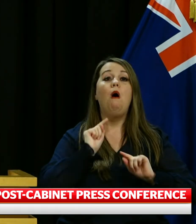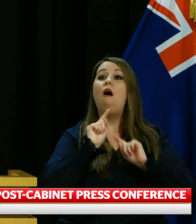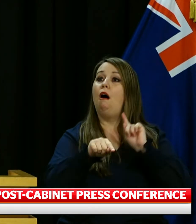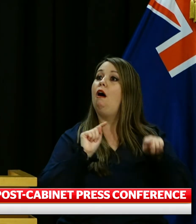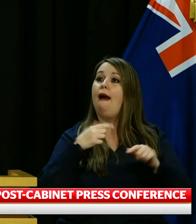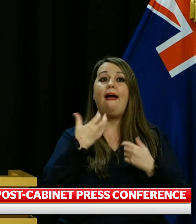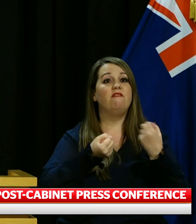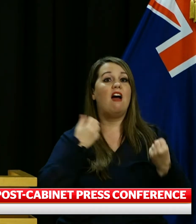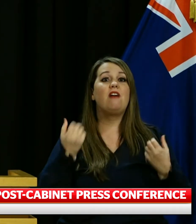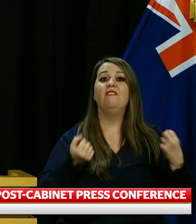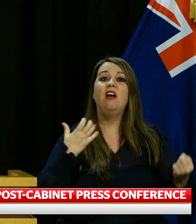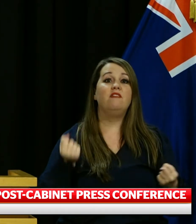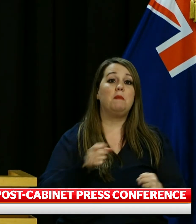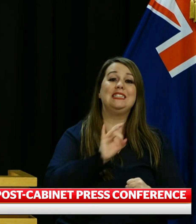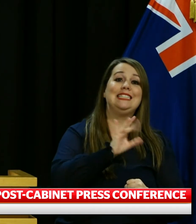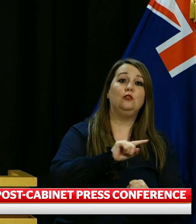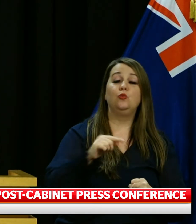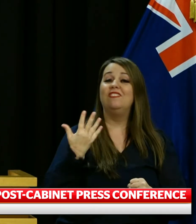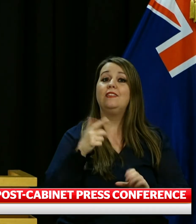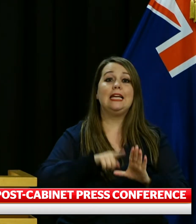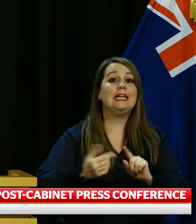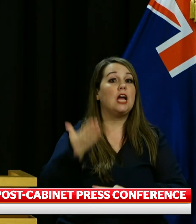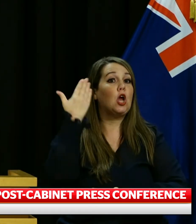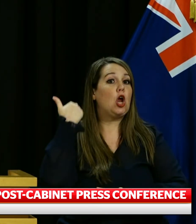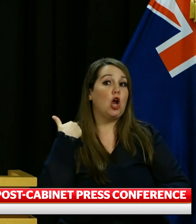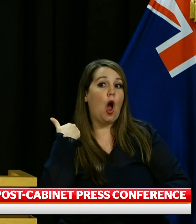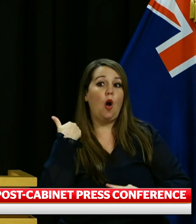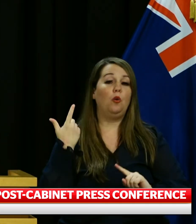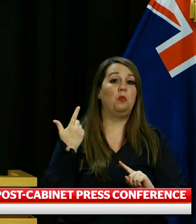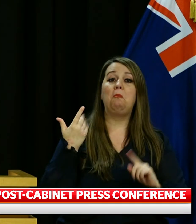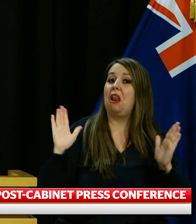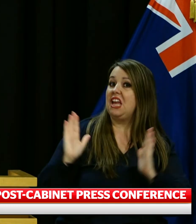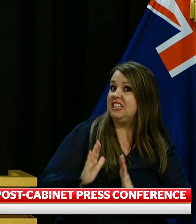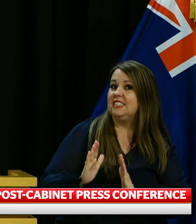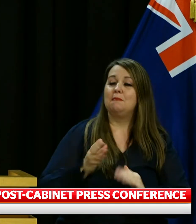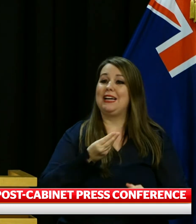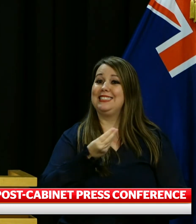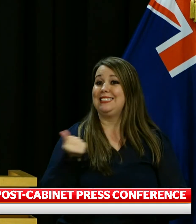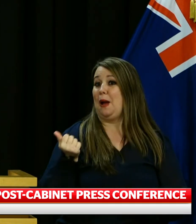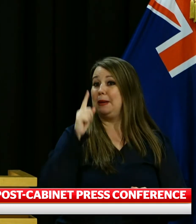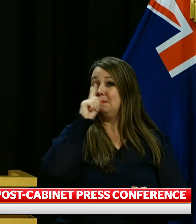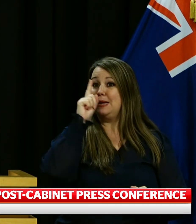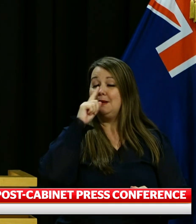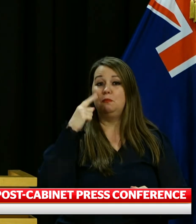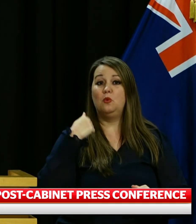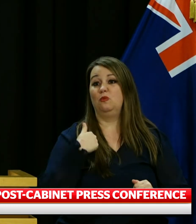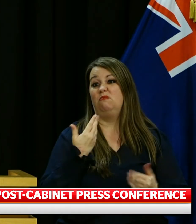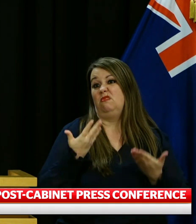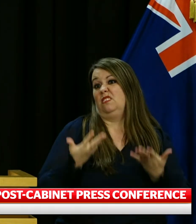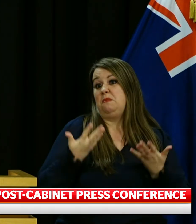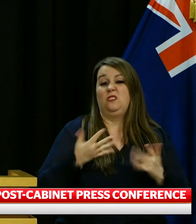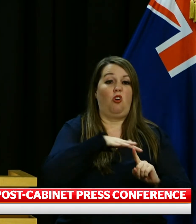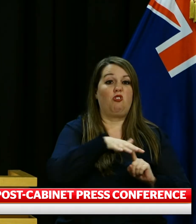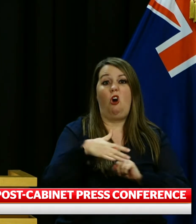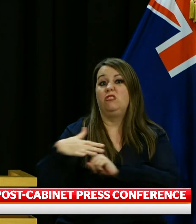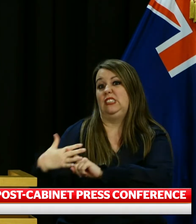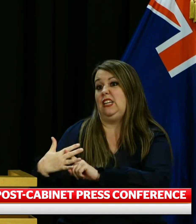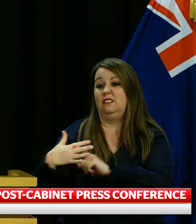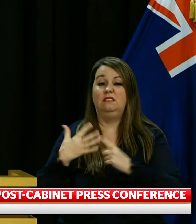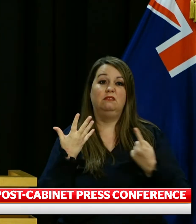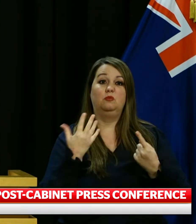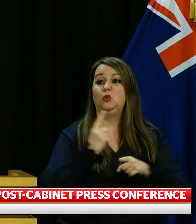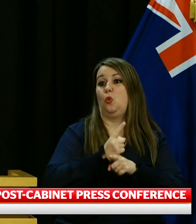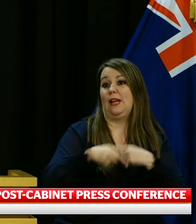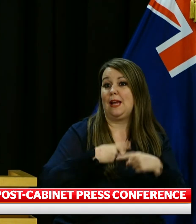10, 15 years ago. And in some cases people simply call it Aotearoa, depending on the context, and I'm quite relaxed about